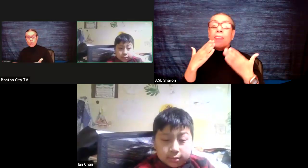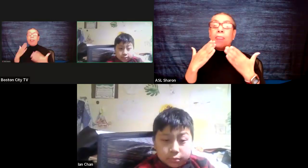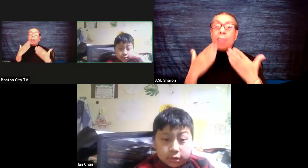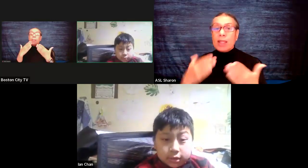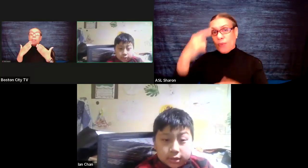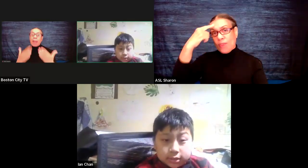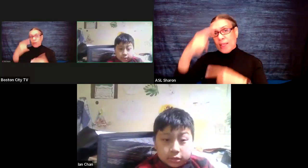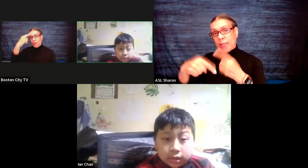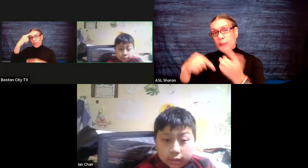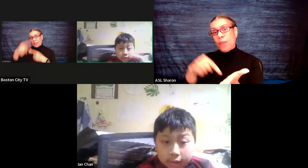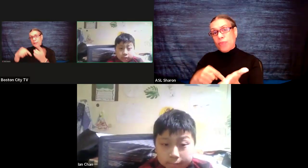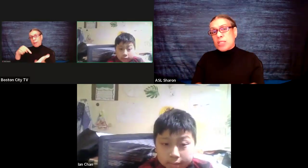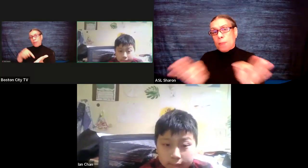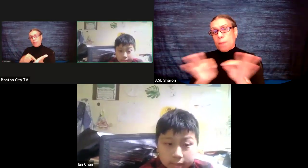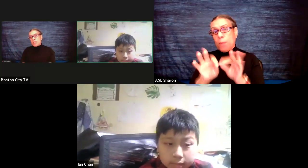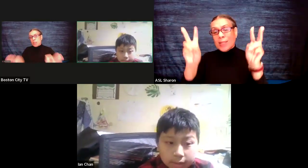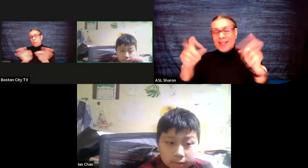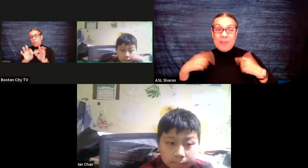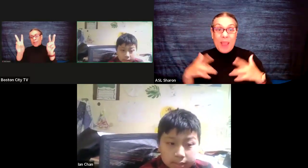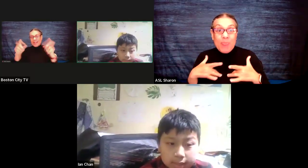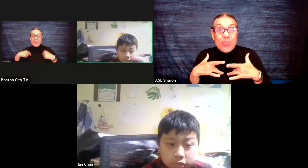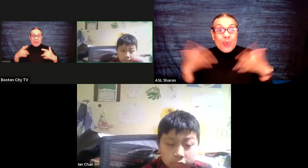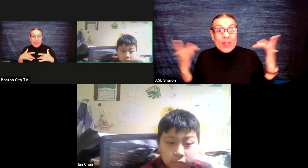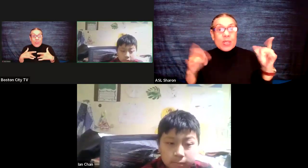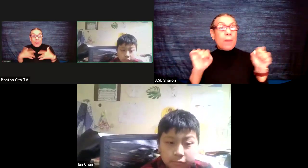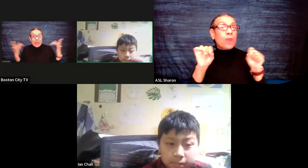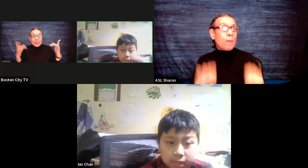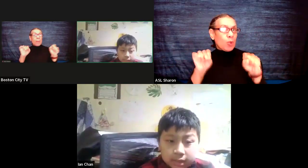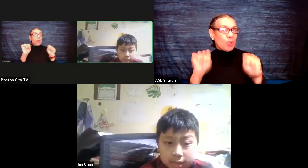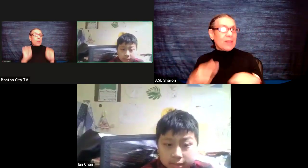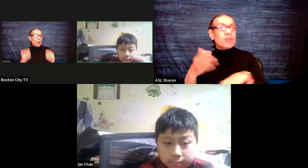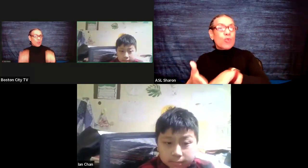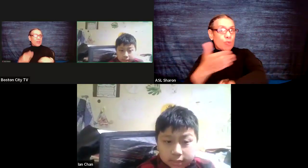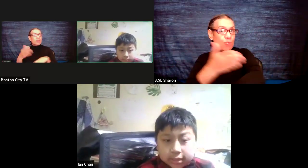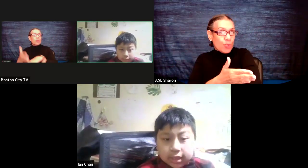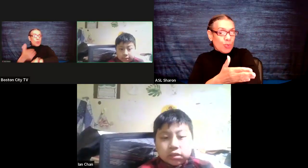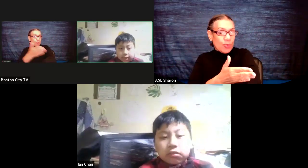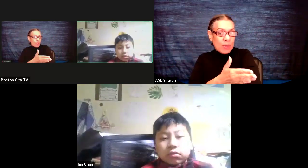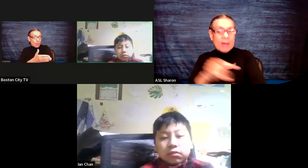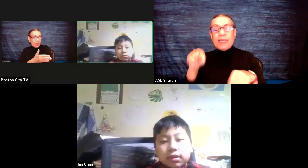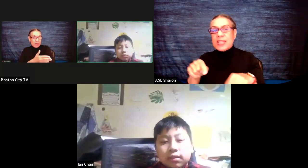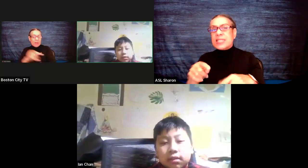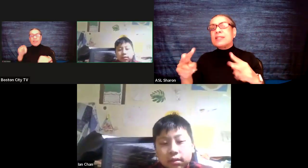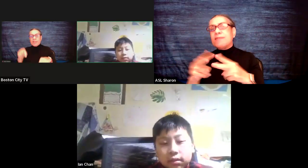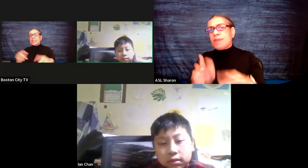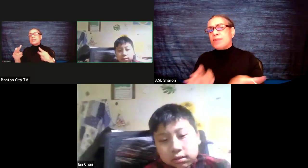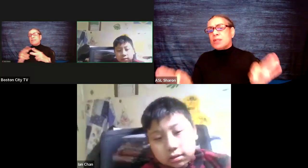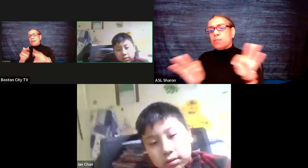considering this important issue. I am excited about the potential for improvement. It is essential to